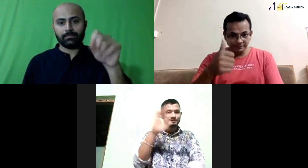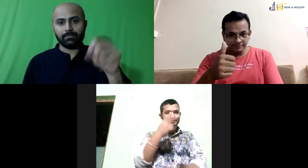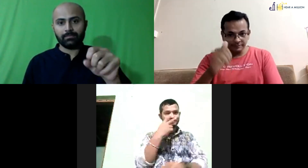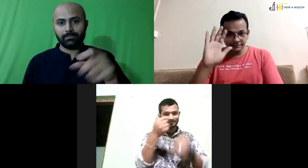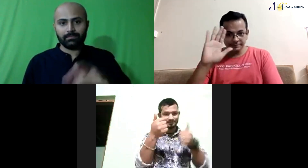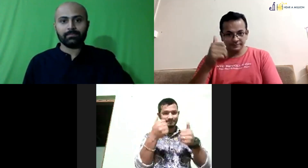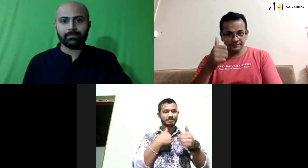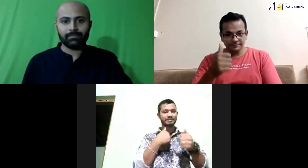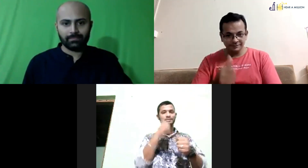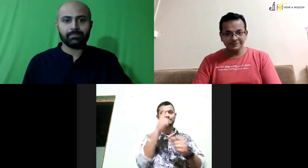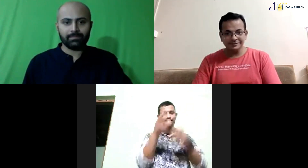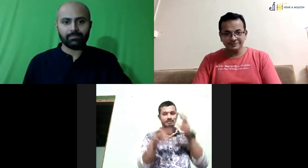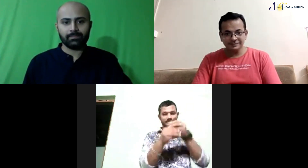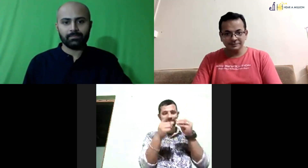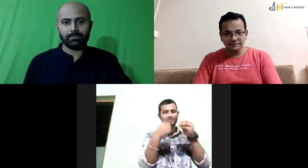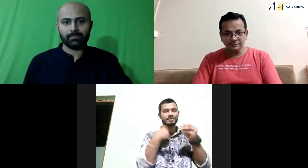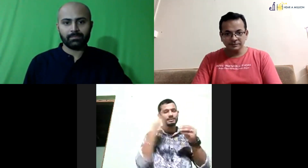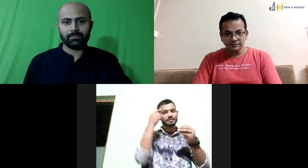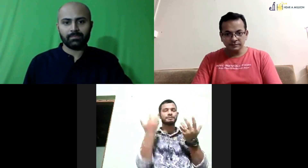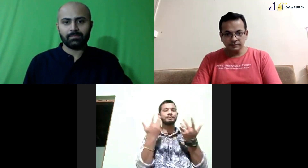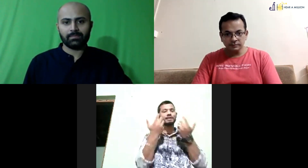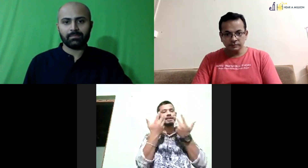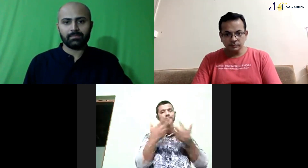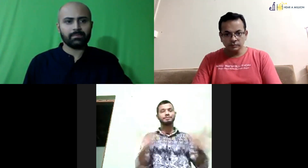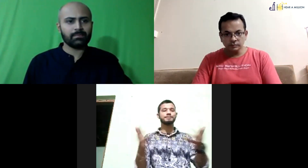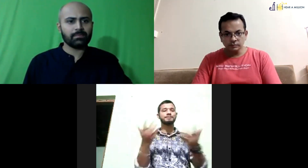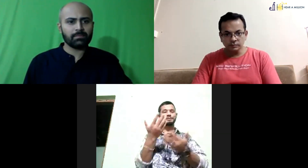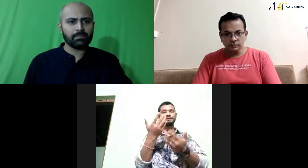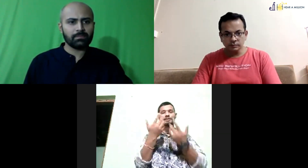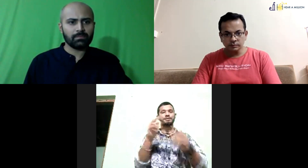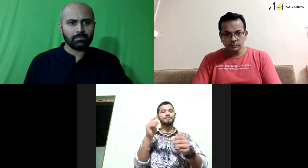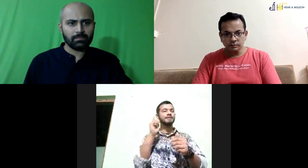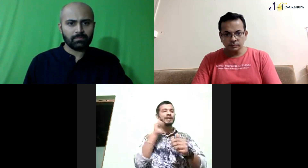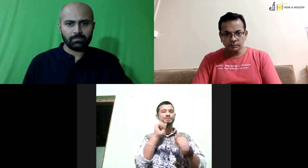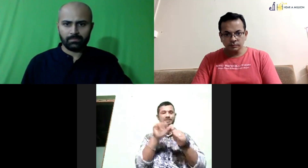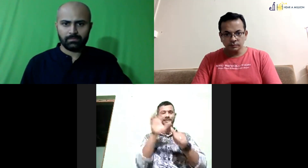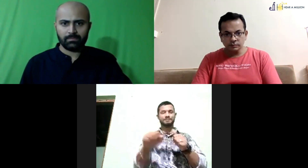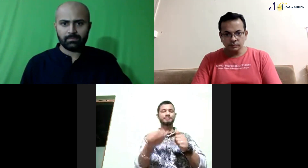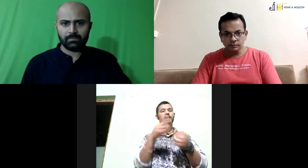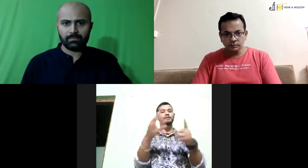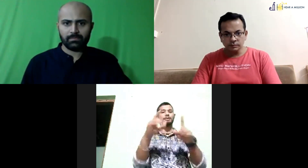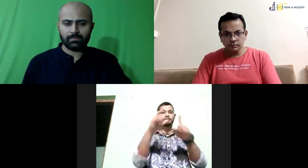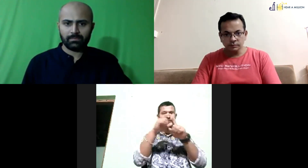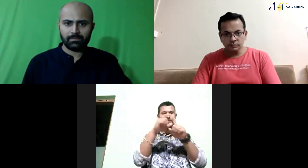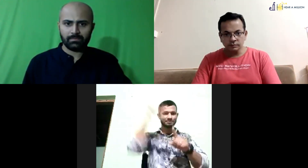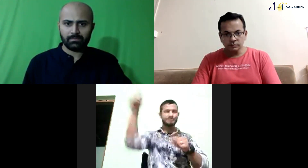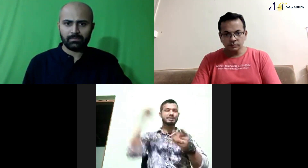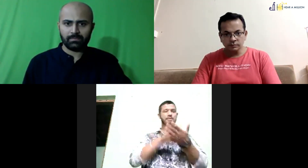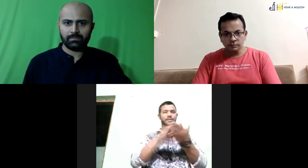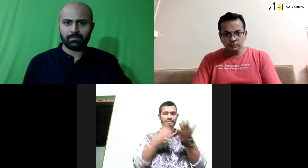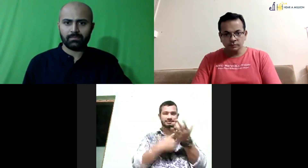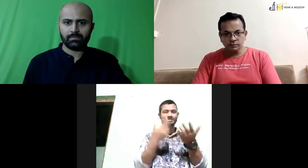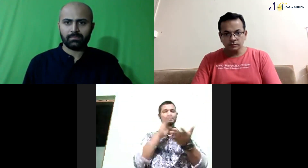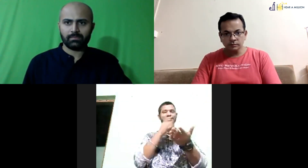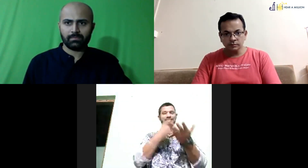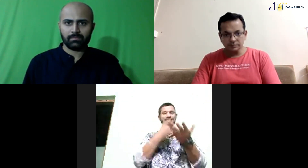Rajesh, can you see me? Tushar, yes, we can see you. So one more thing I would like to add here. Any